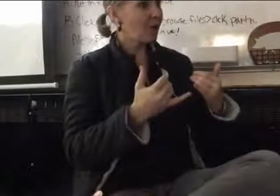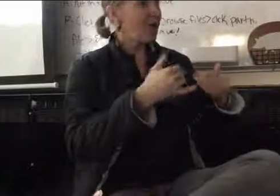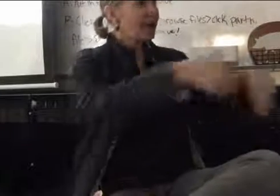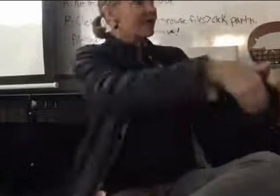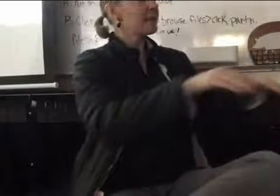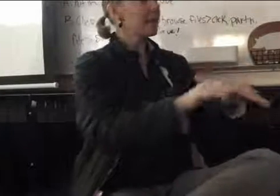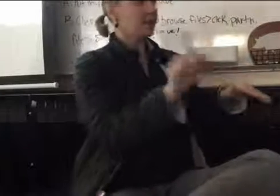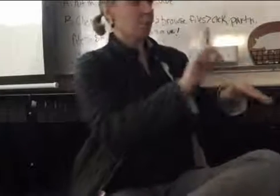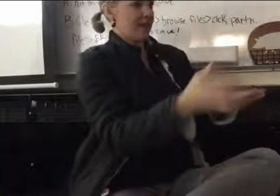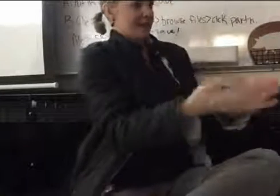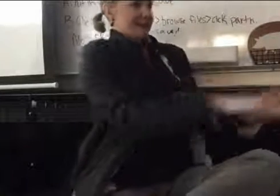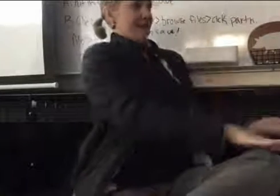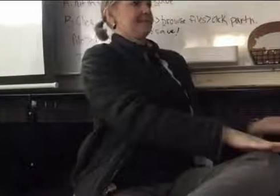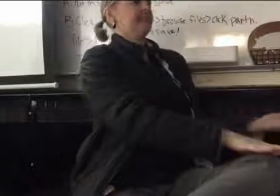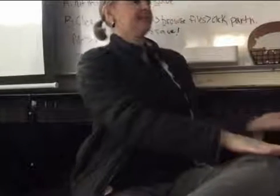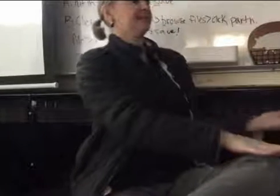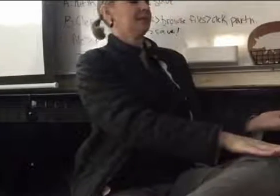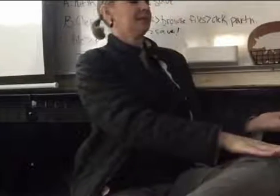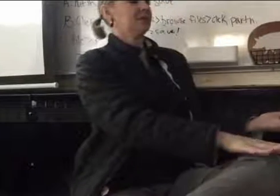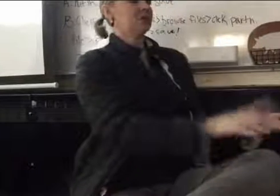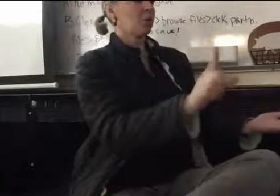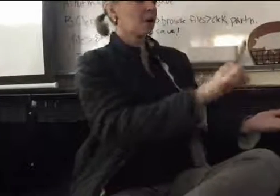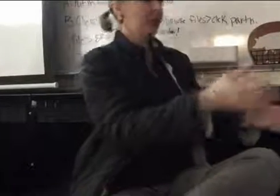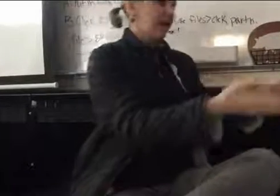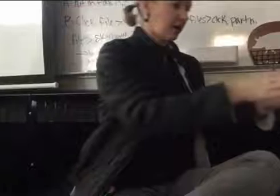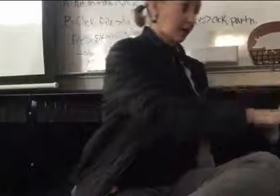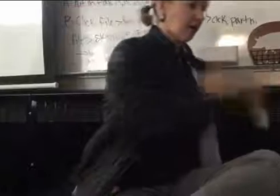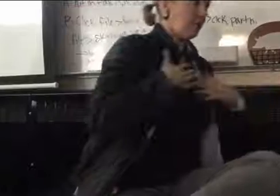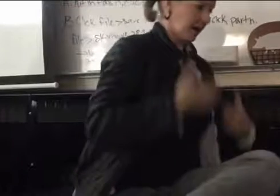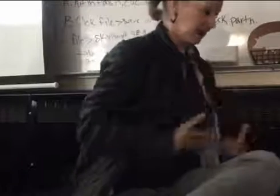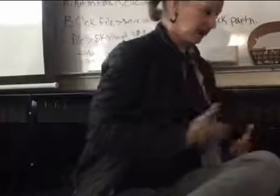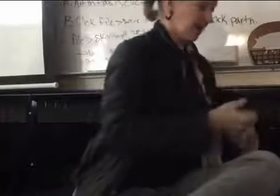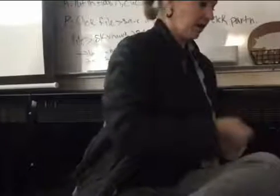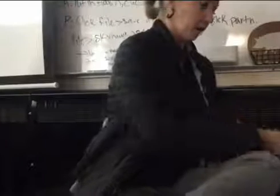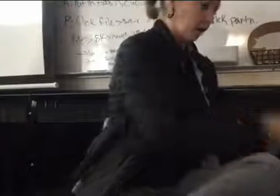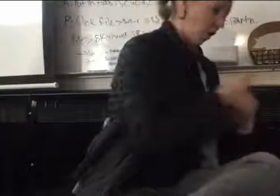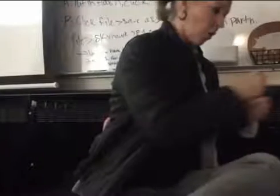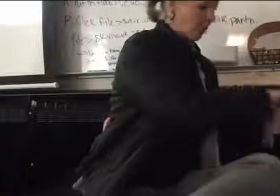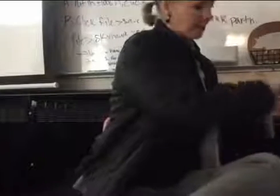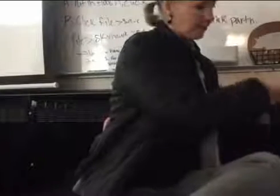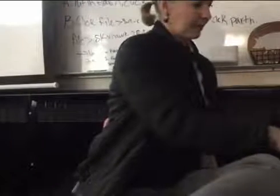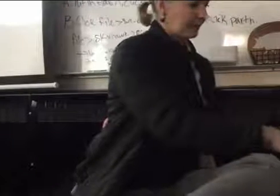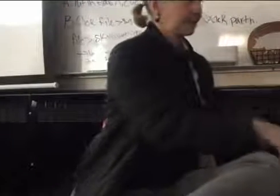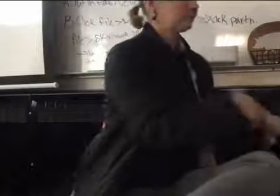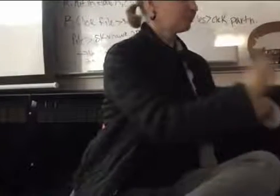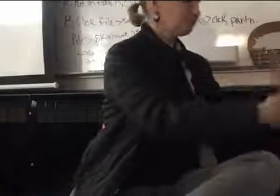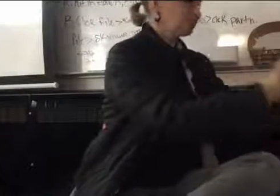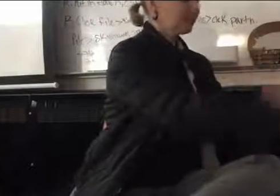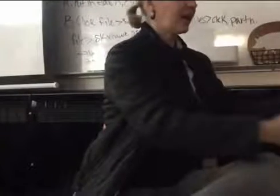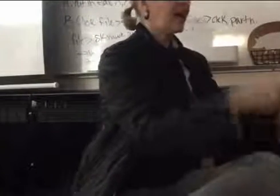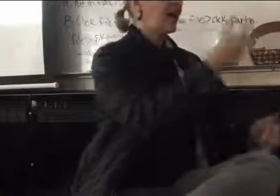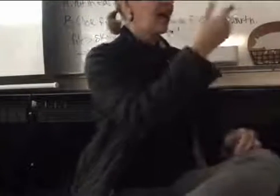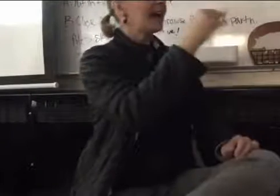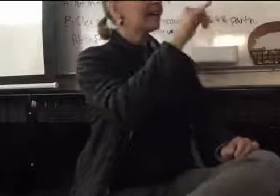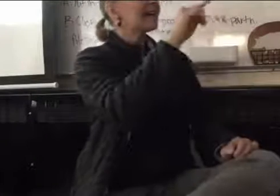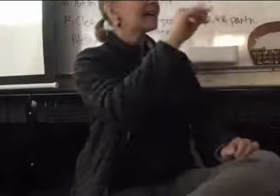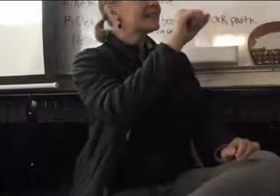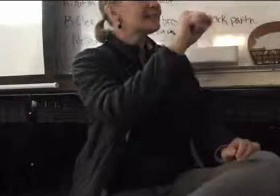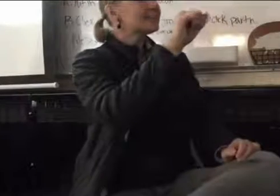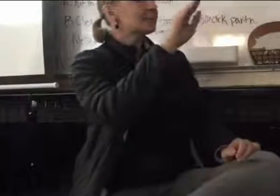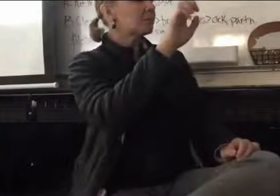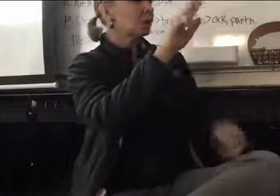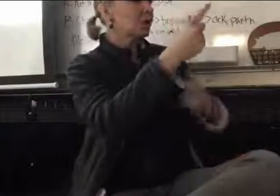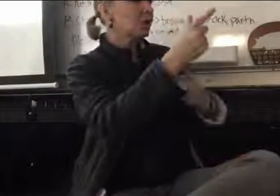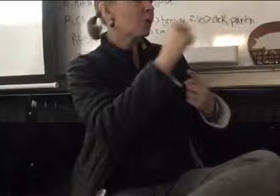where they died. So they basically dug big holes. They put them in. As the war continues on, and Gettysburg really wasn't seen as that big of a